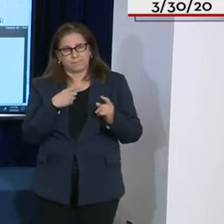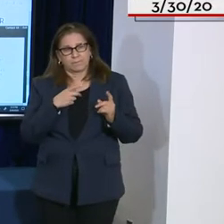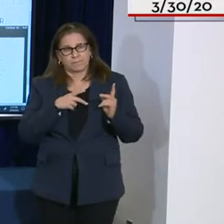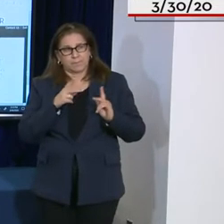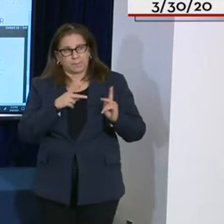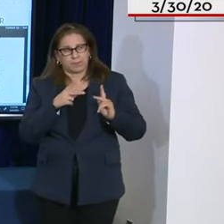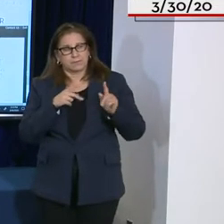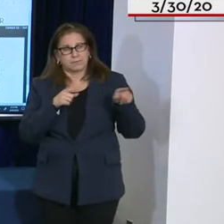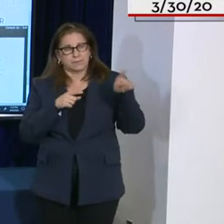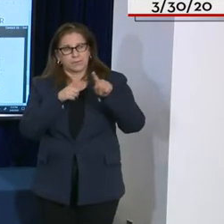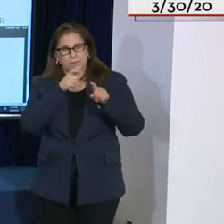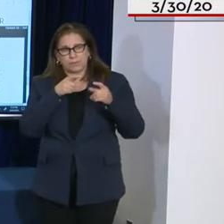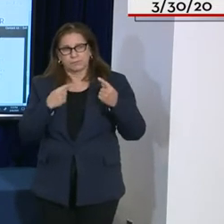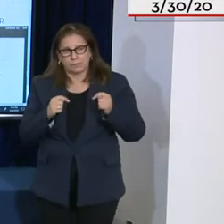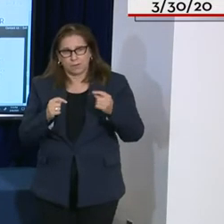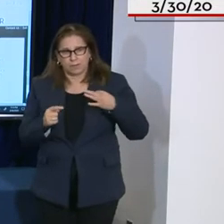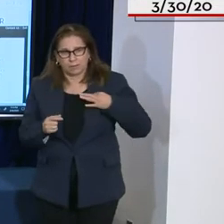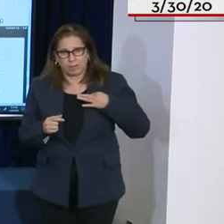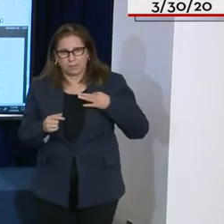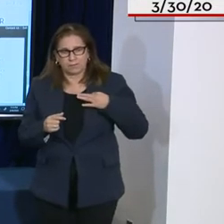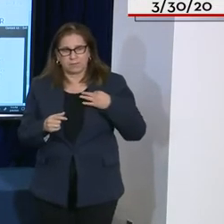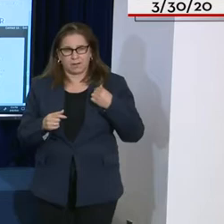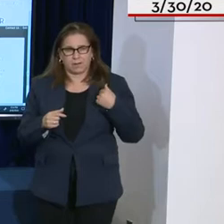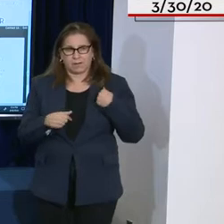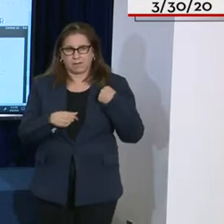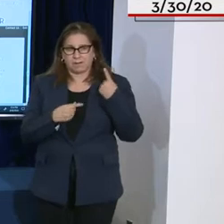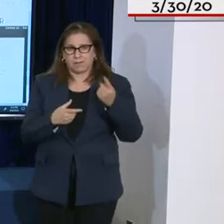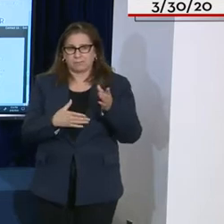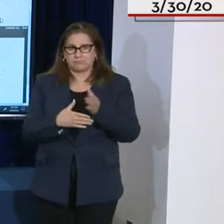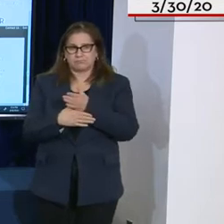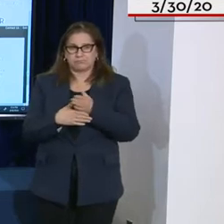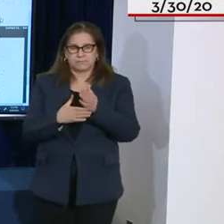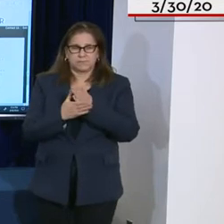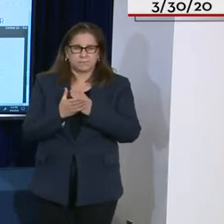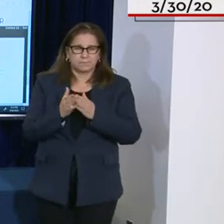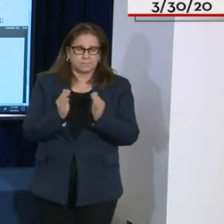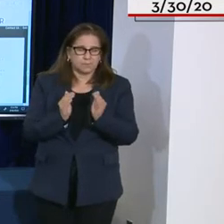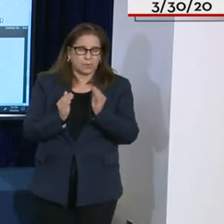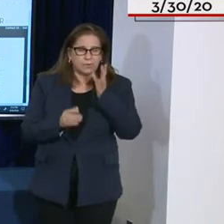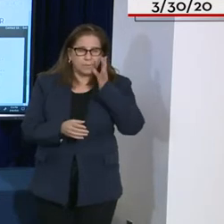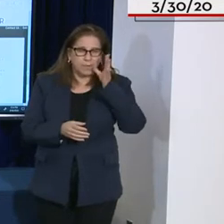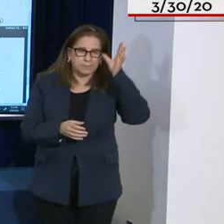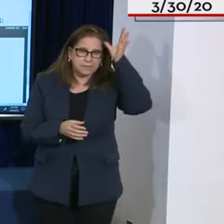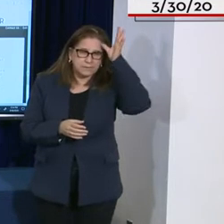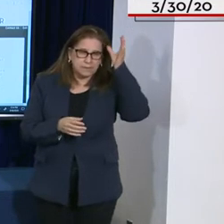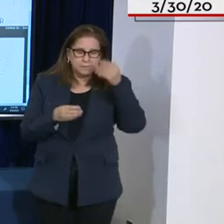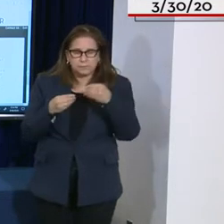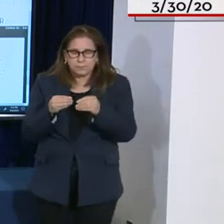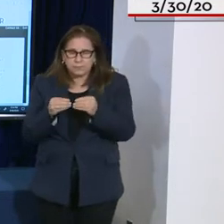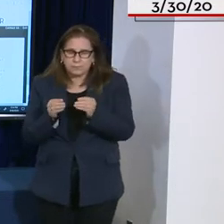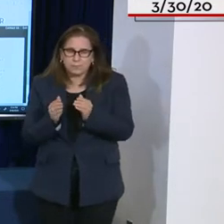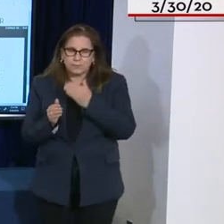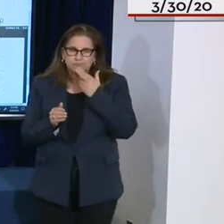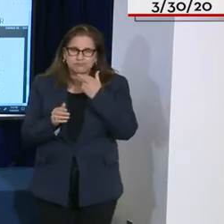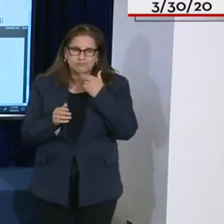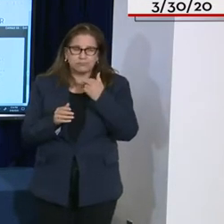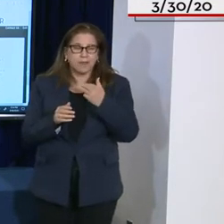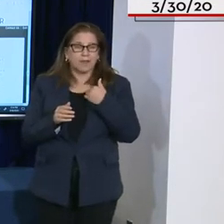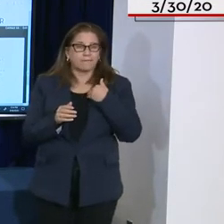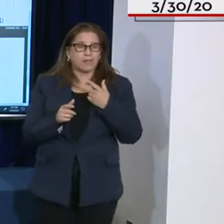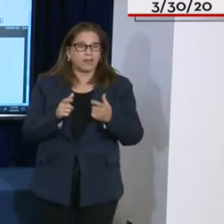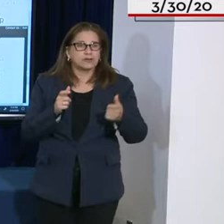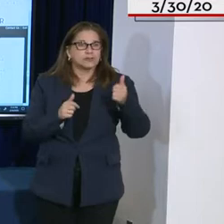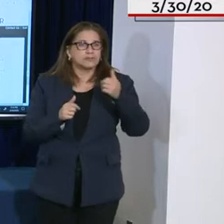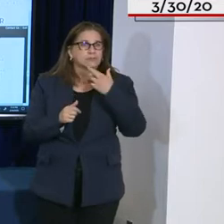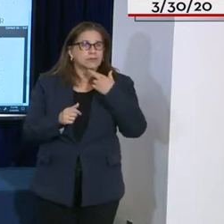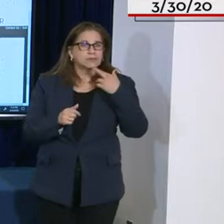apply, they range from, small mom and pop corner stores to large restaurants that have been around over 20 and